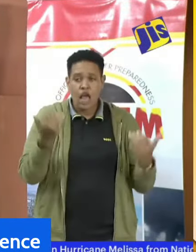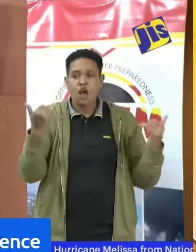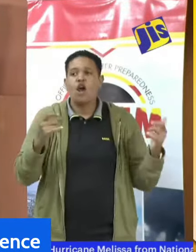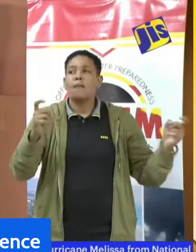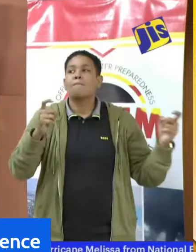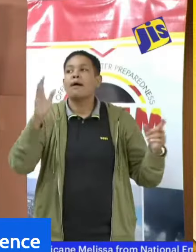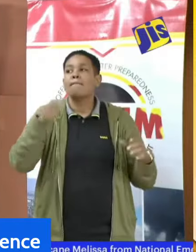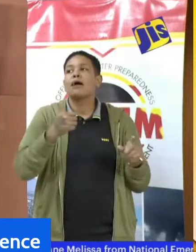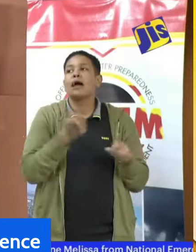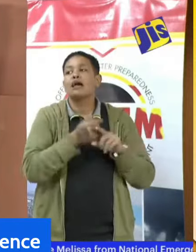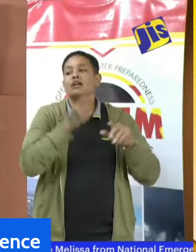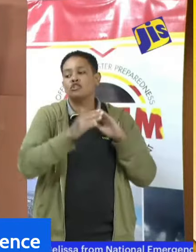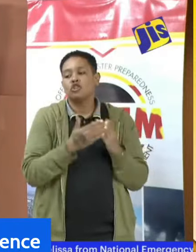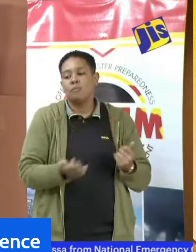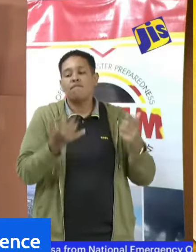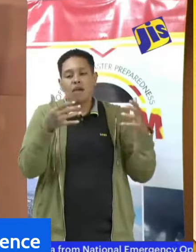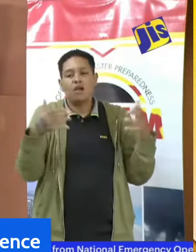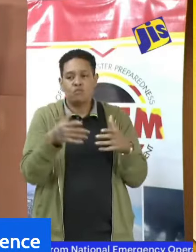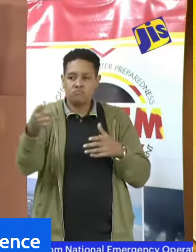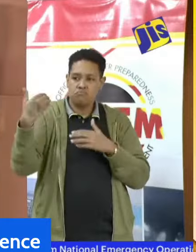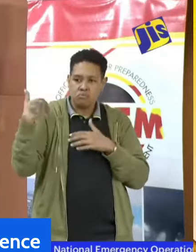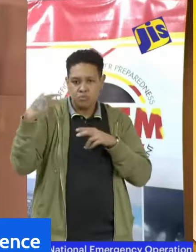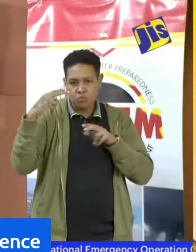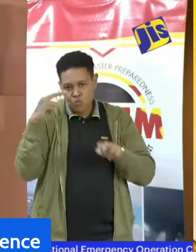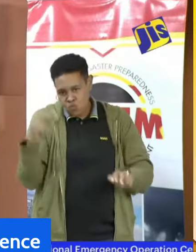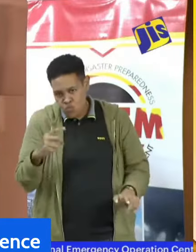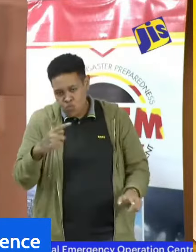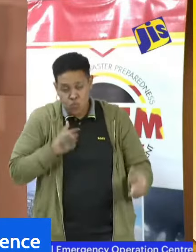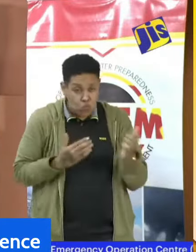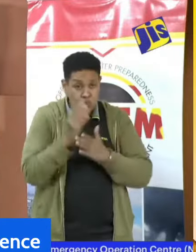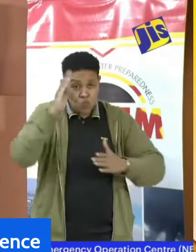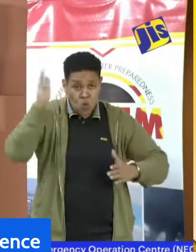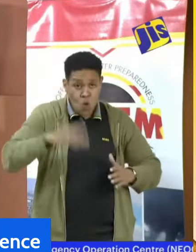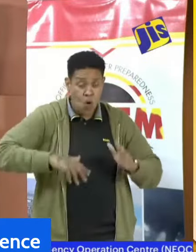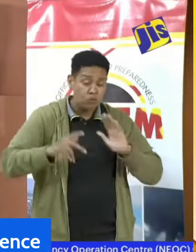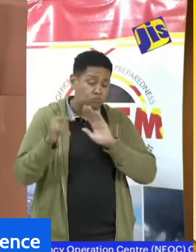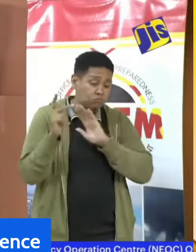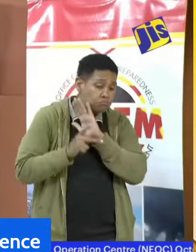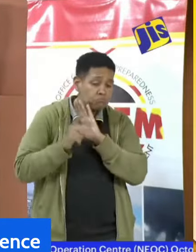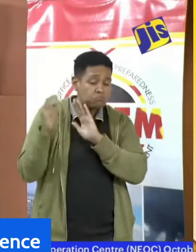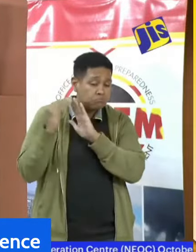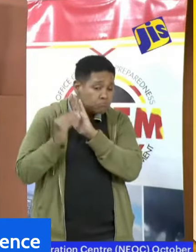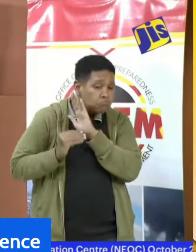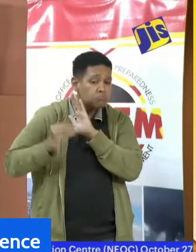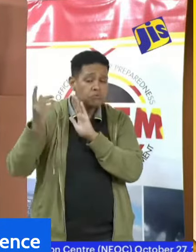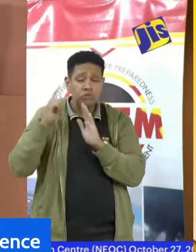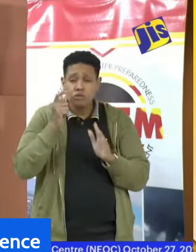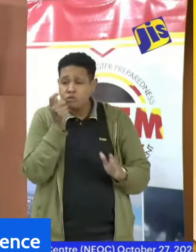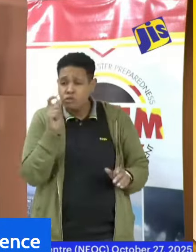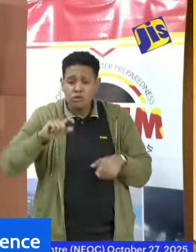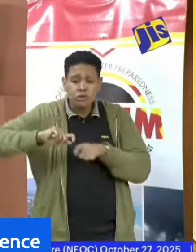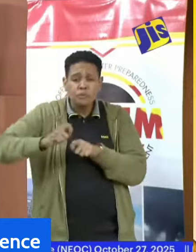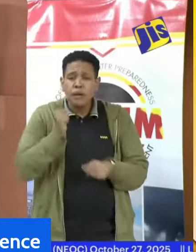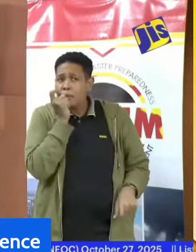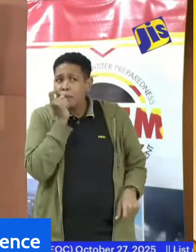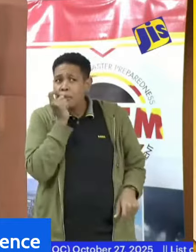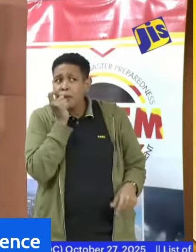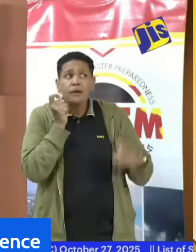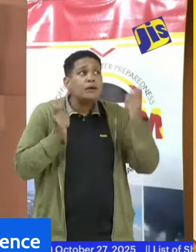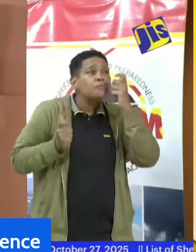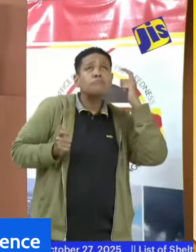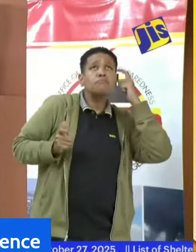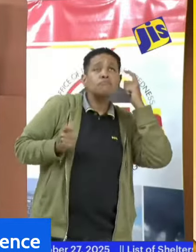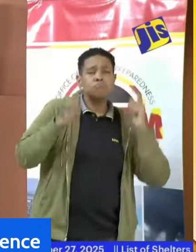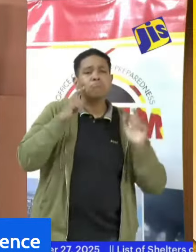the Jamaica Fire Brigade. We have gone through all our protocols in doing our radar check. It's working extensively. So